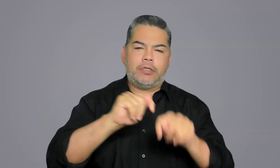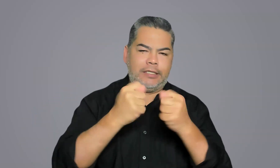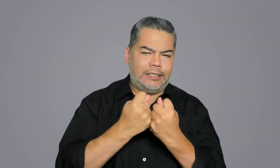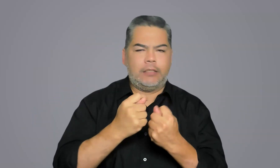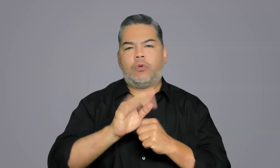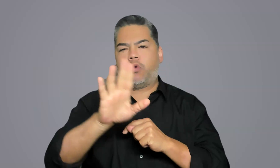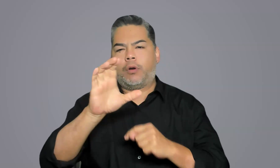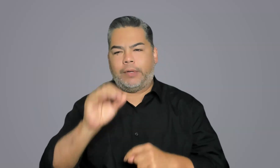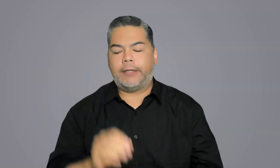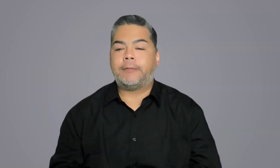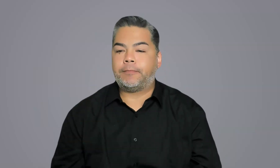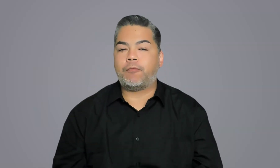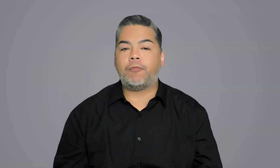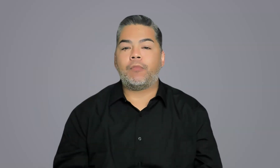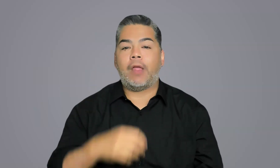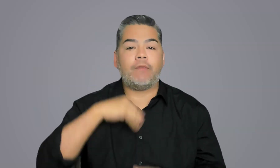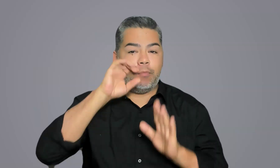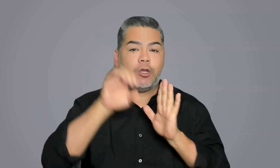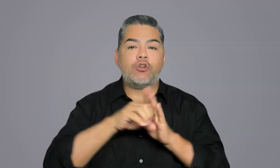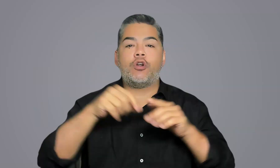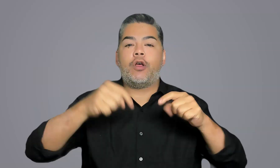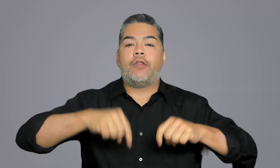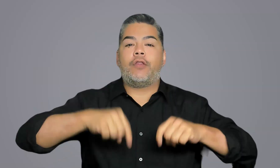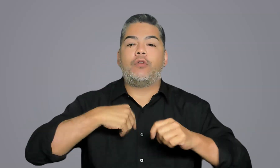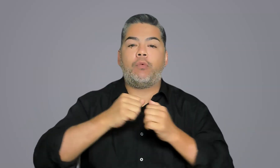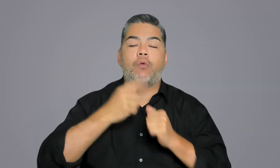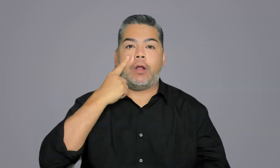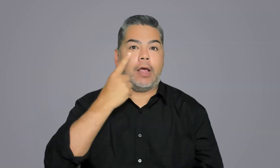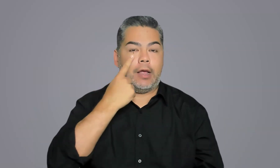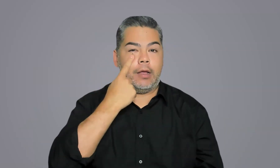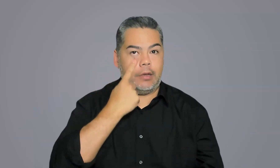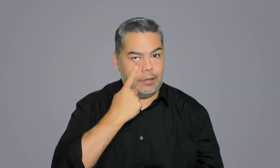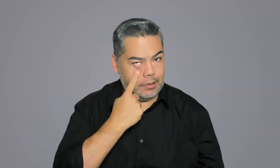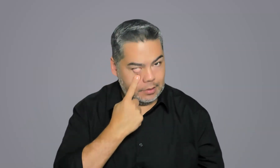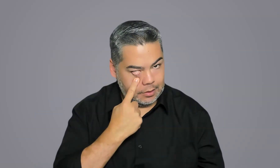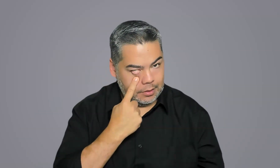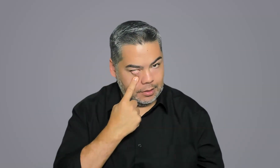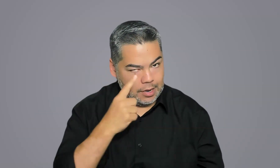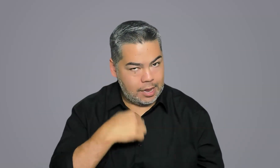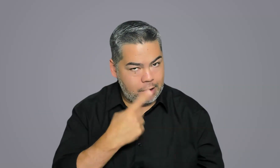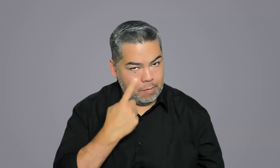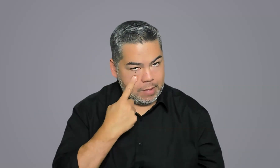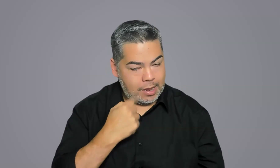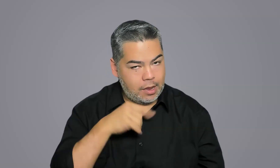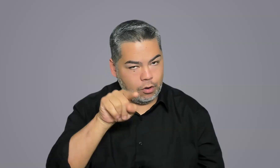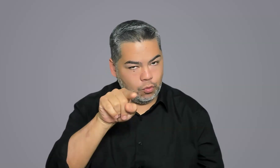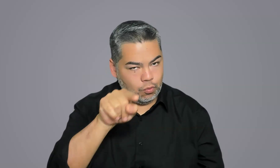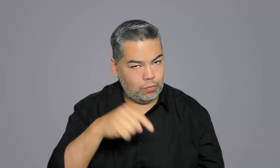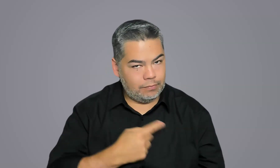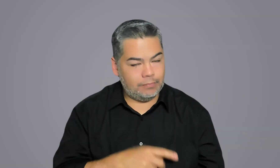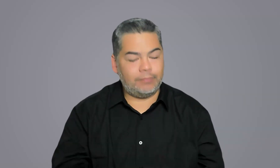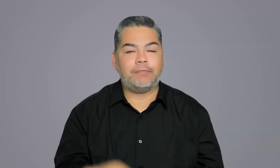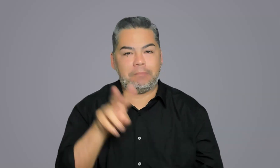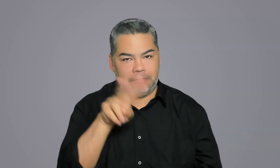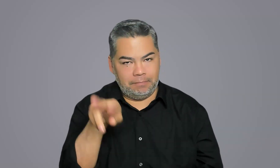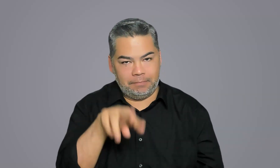I've got a picture of a dog on this slide with one eye very close to the camera and the words, "I have my eye on you," written at the top. The reason the